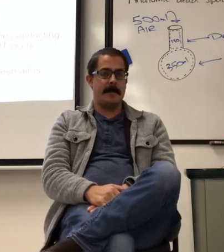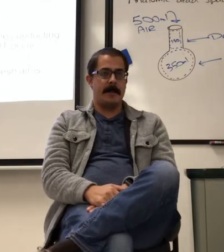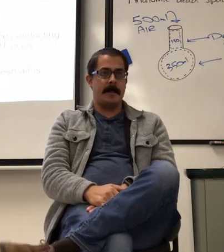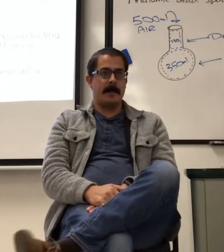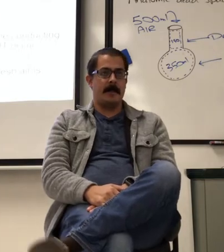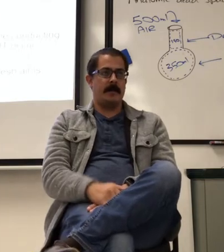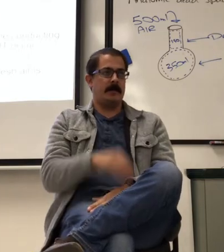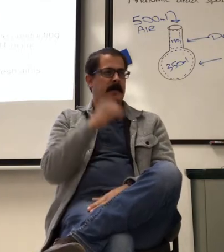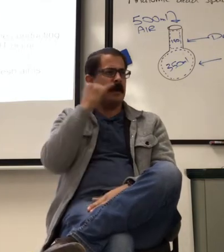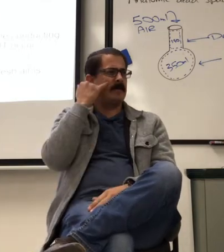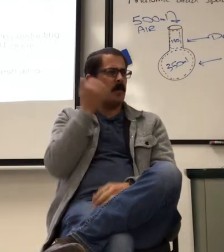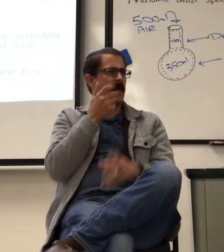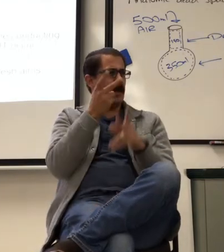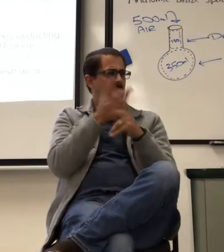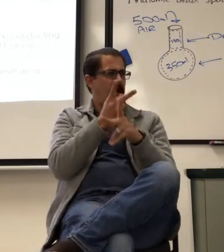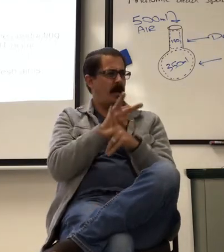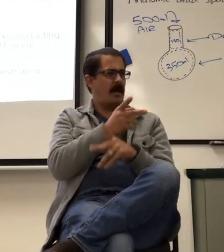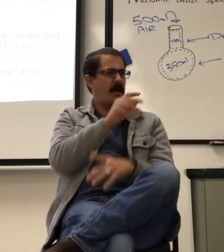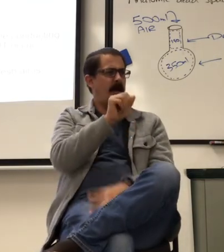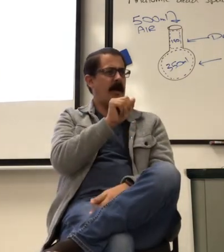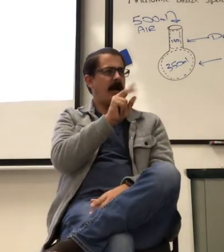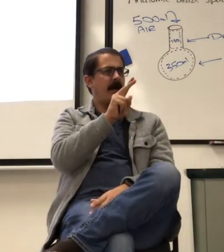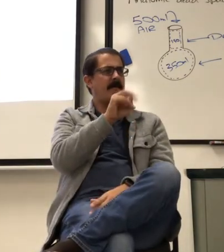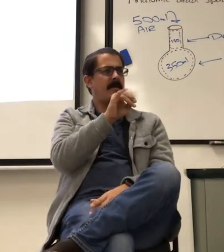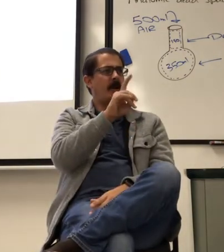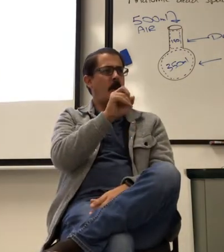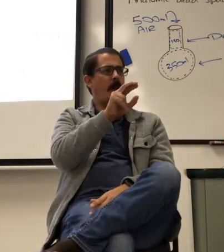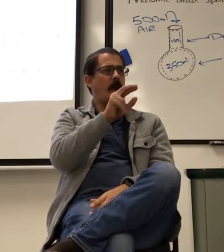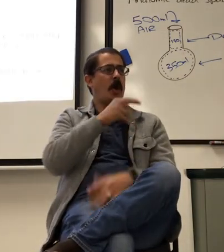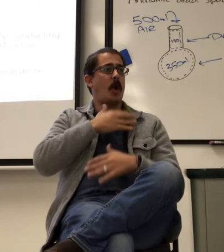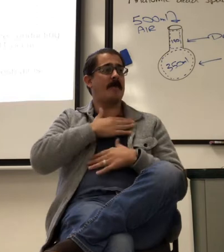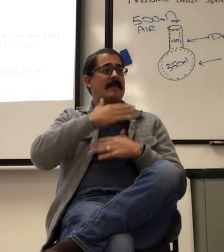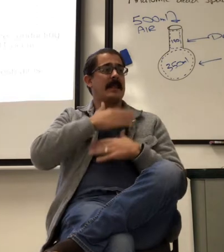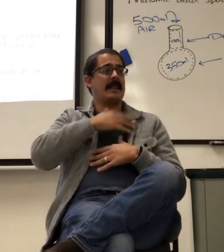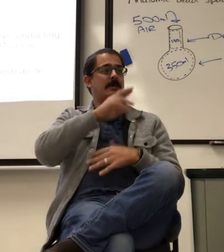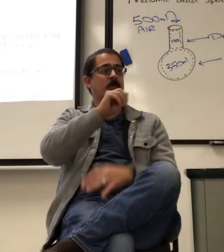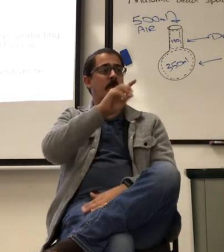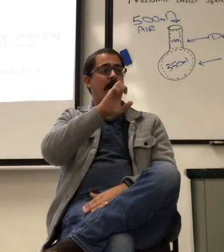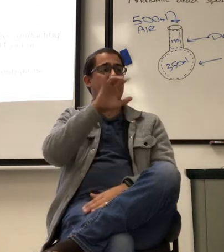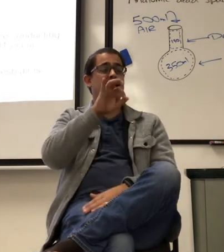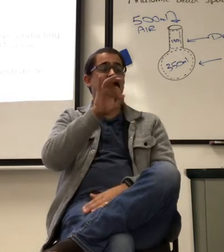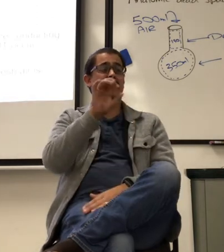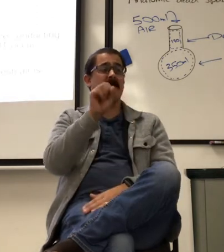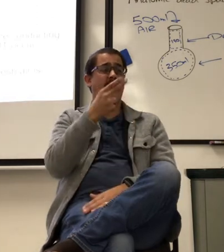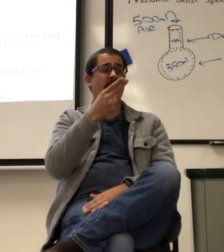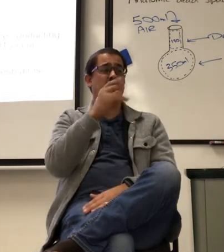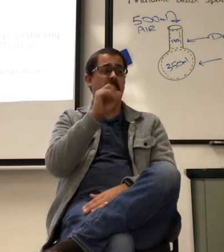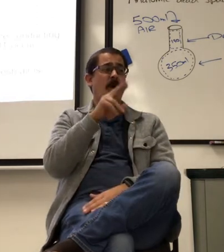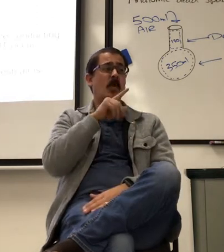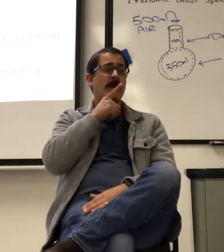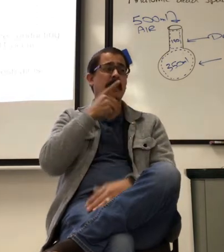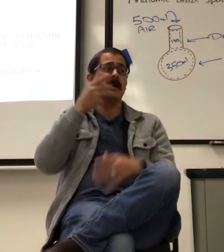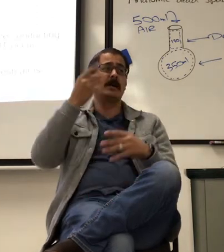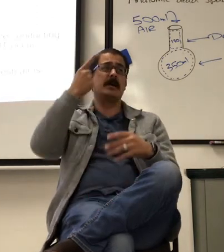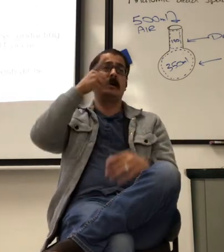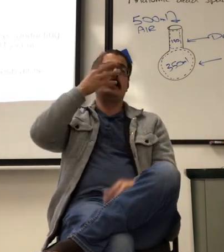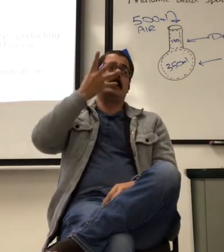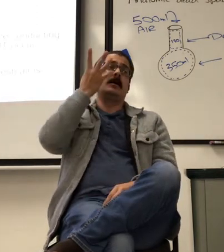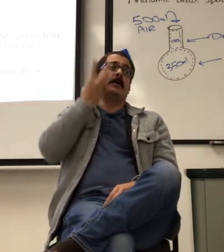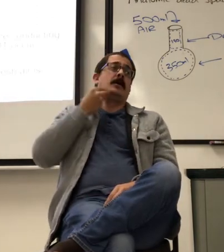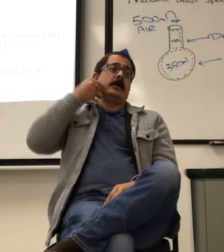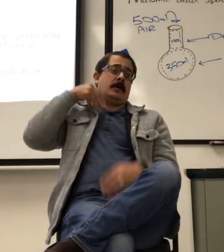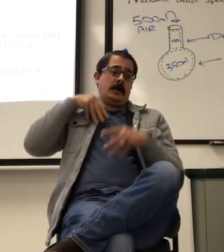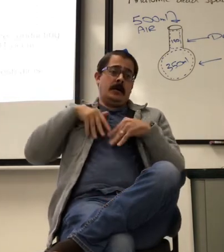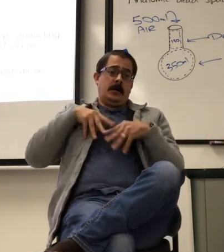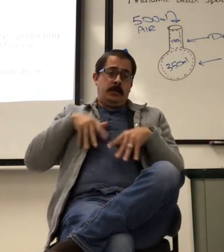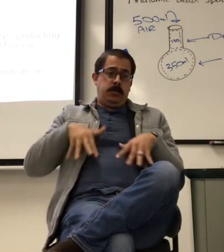So if you want to calculate what's called the alveolar ventilation rate, that's the fresh air that actually reaches those spaces. They call it V